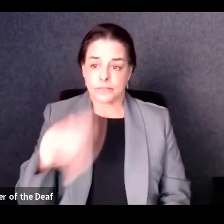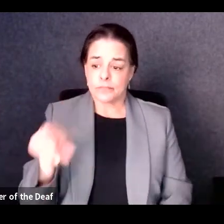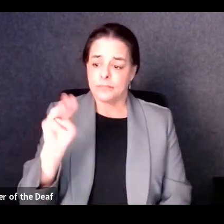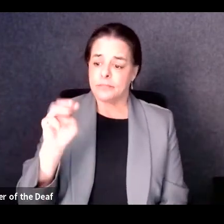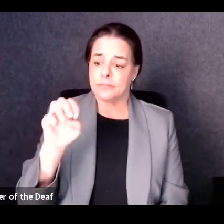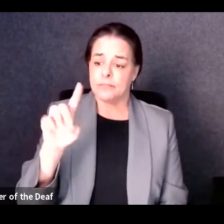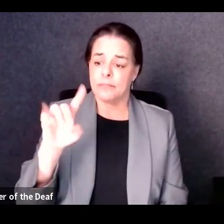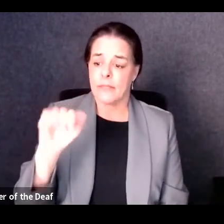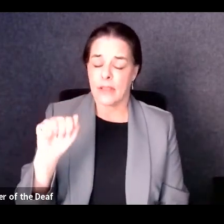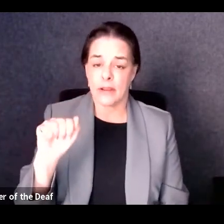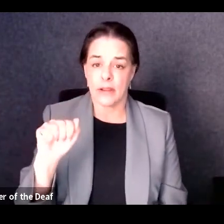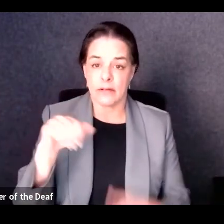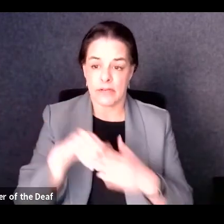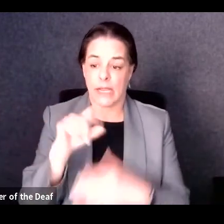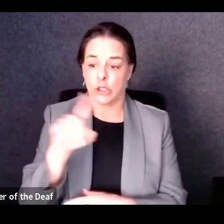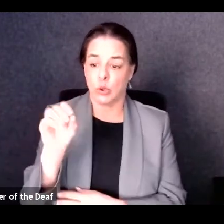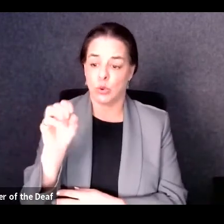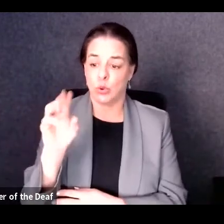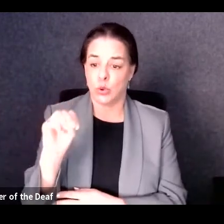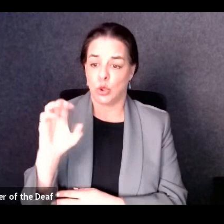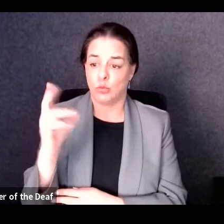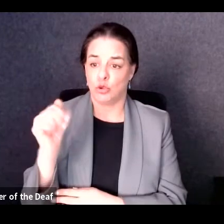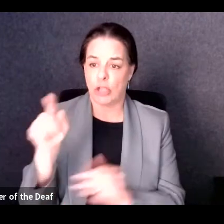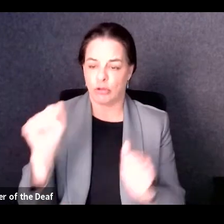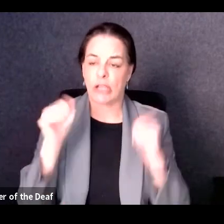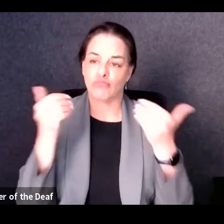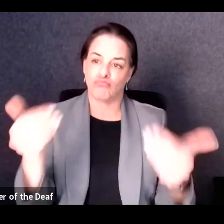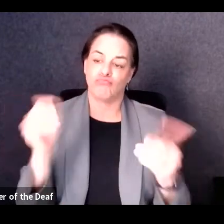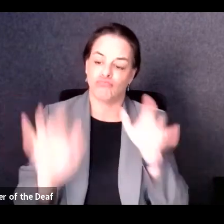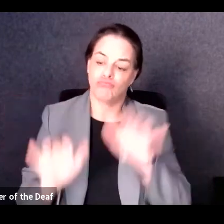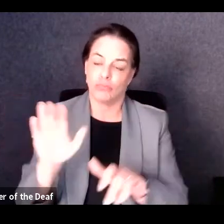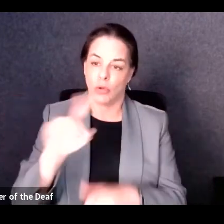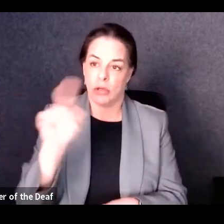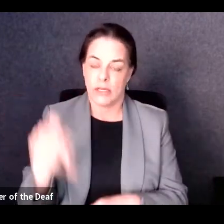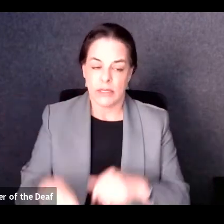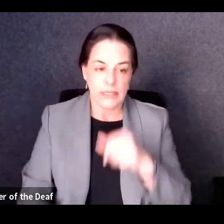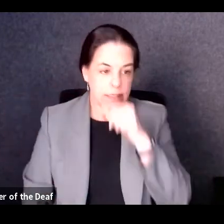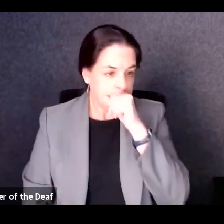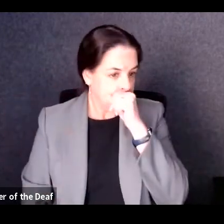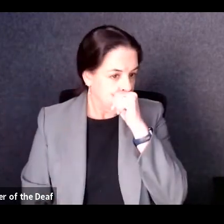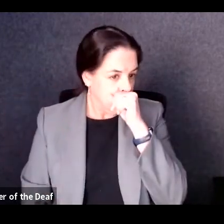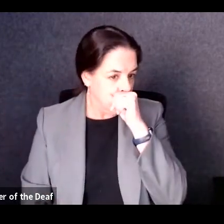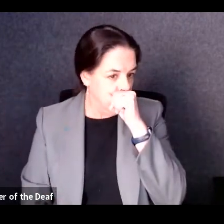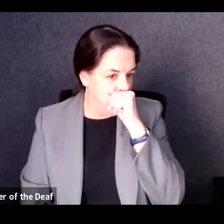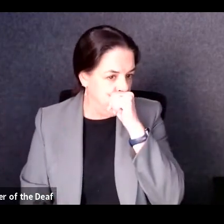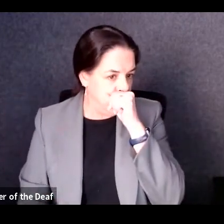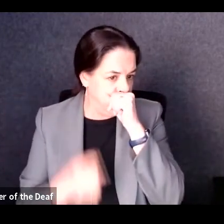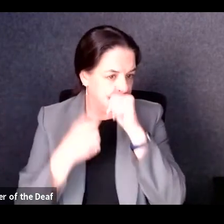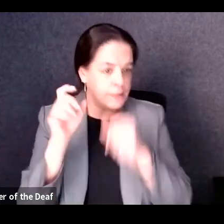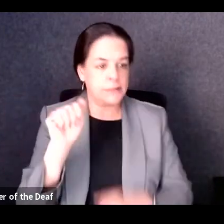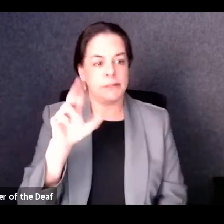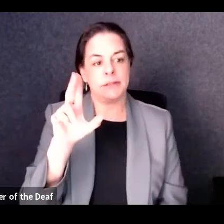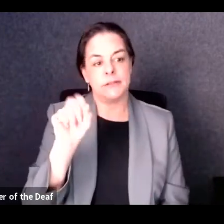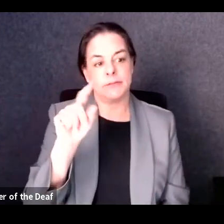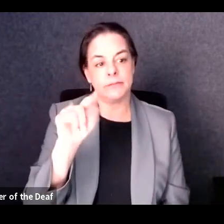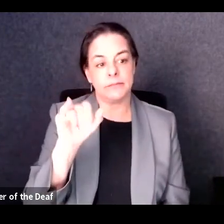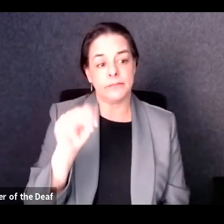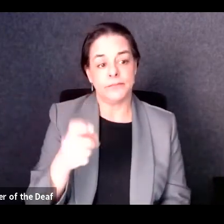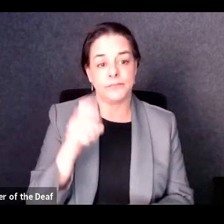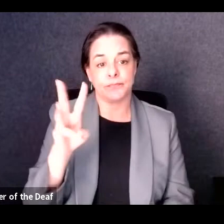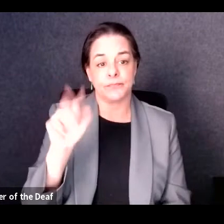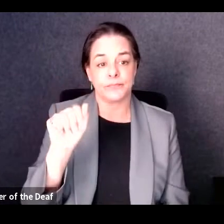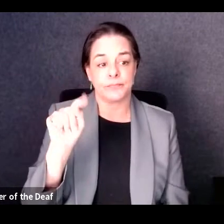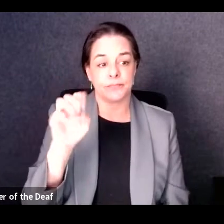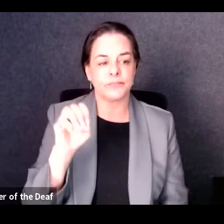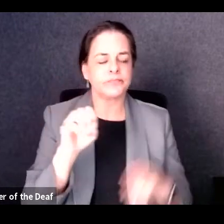are in the Zoom chat, you can go ahead and submit your questions. From Austin with WATE, with the